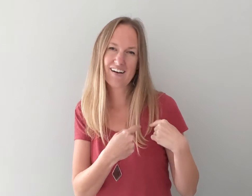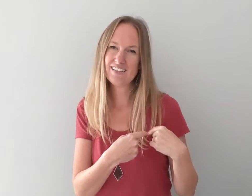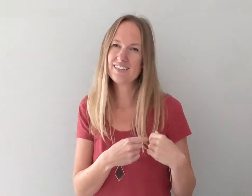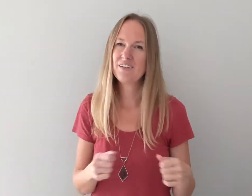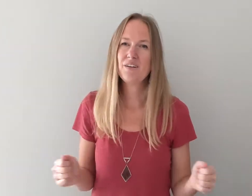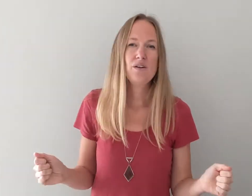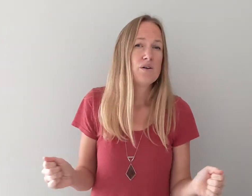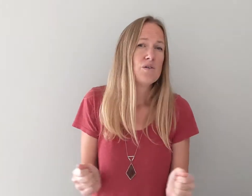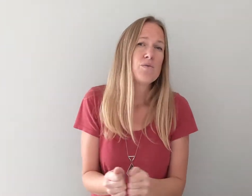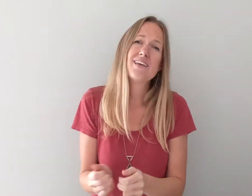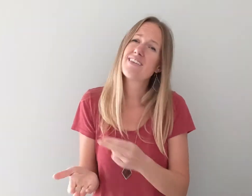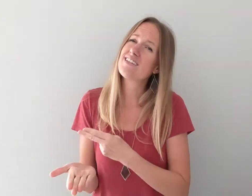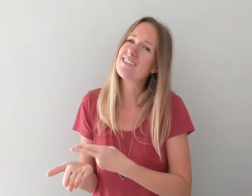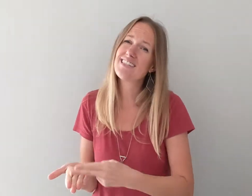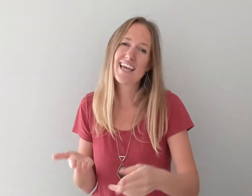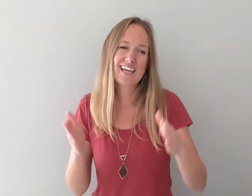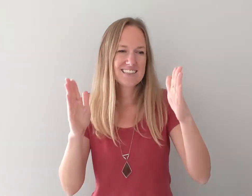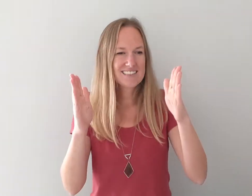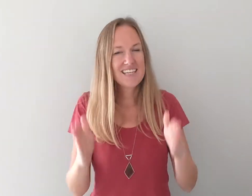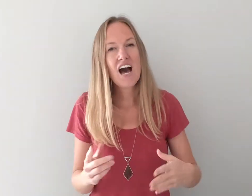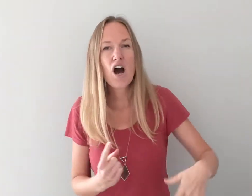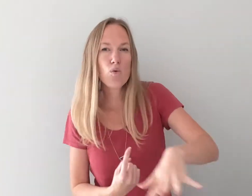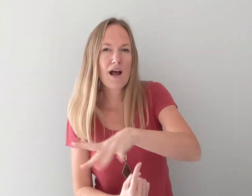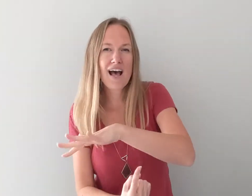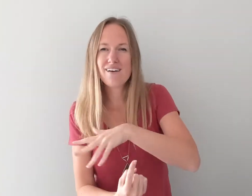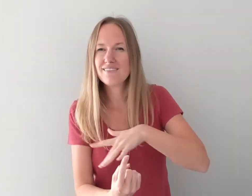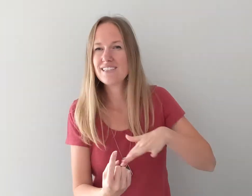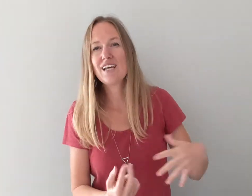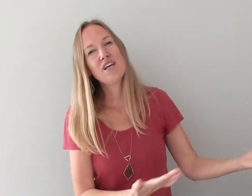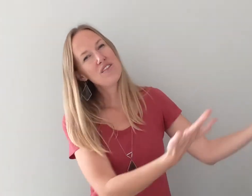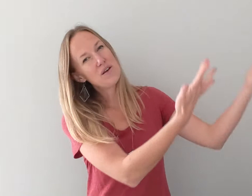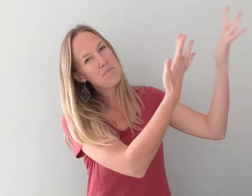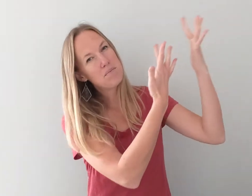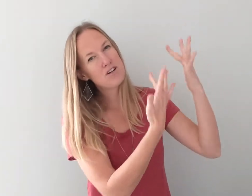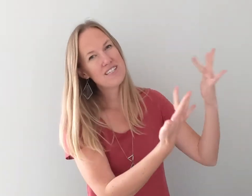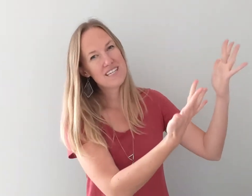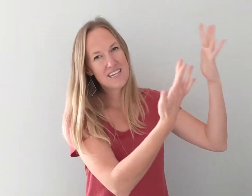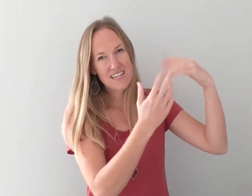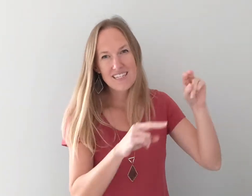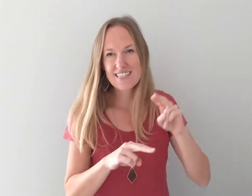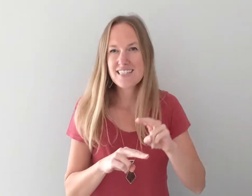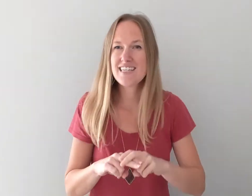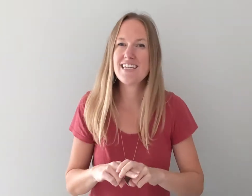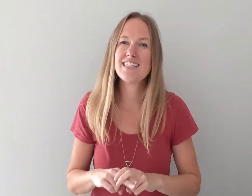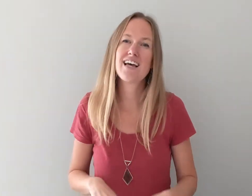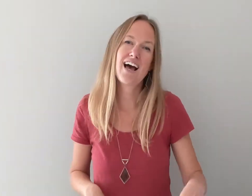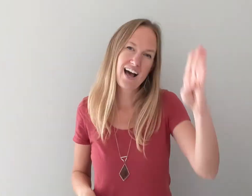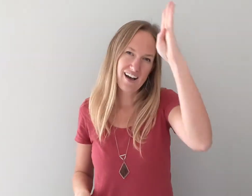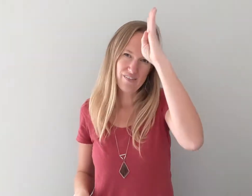heart with the saints around the mercy seat of